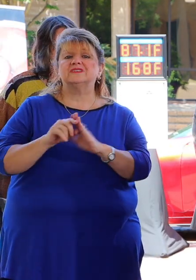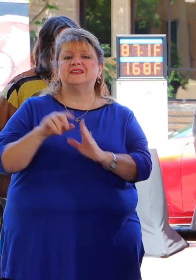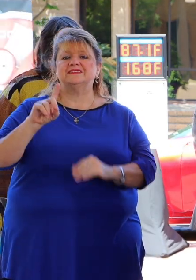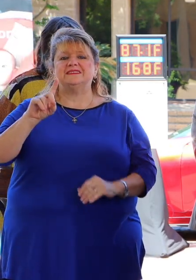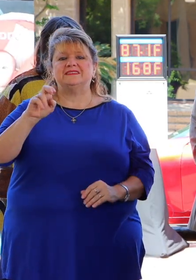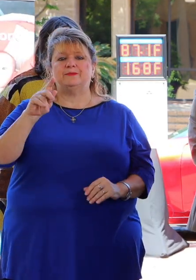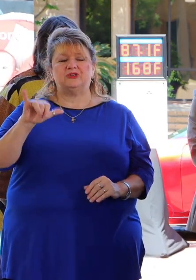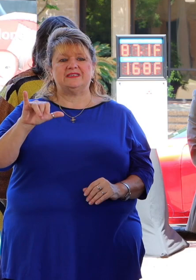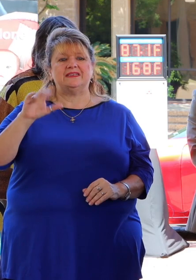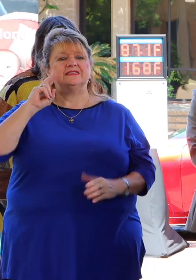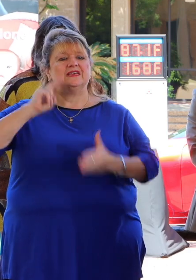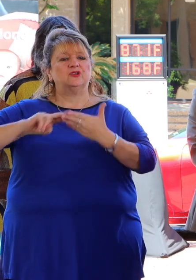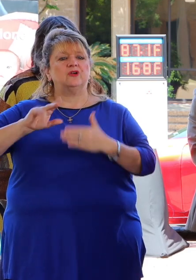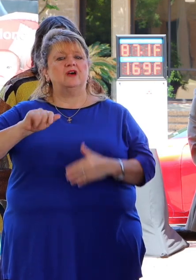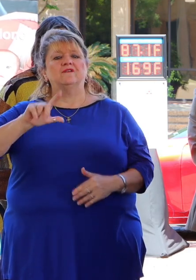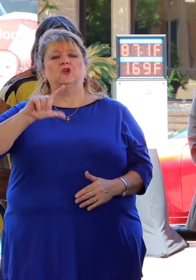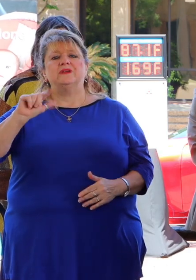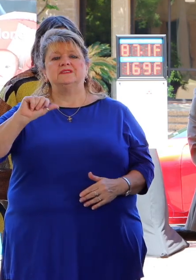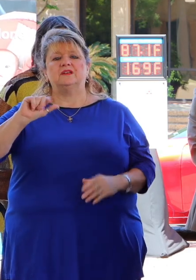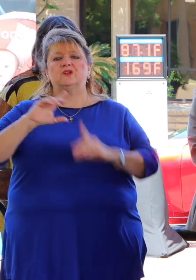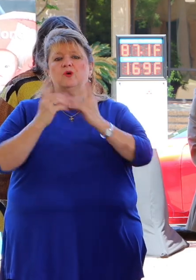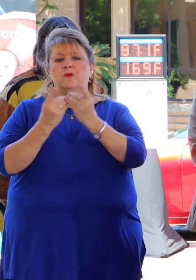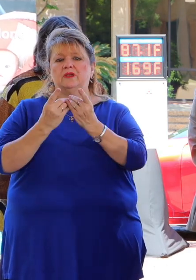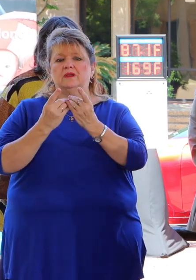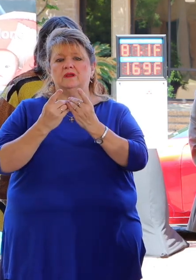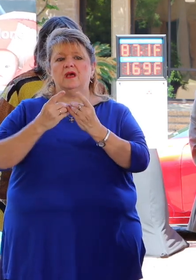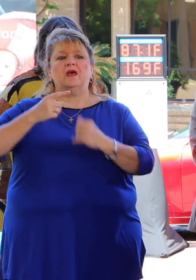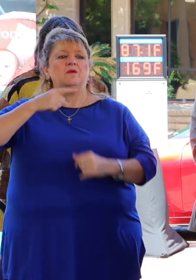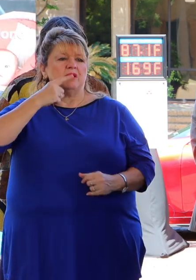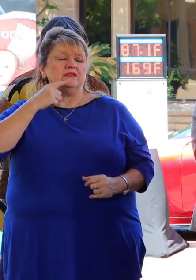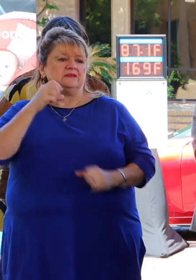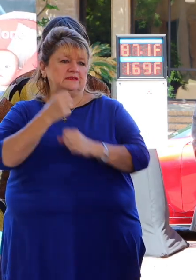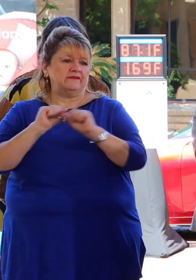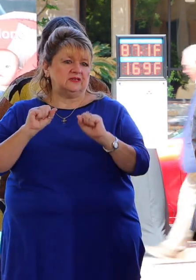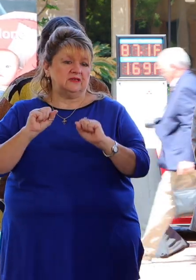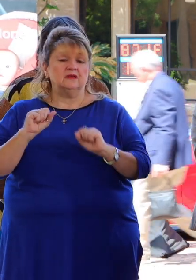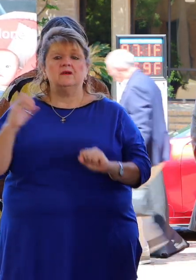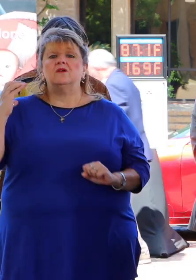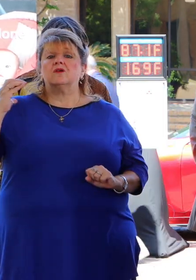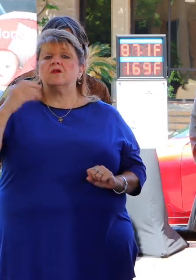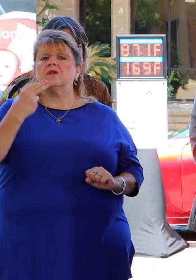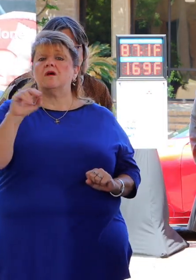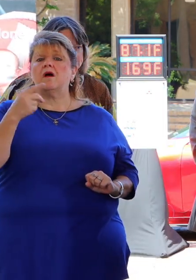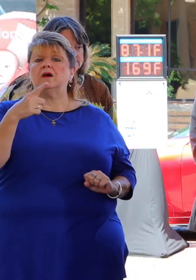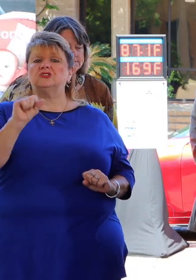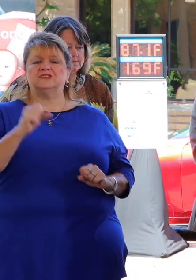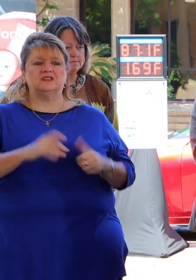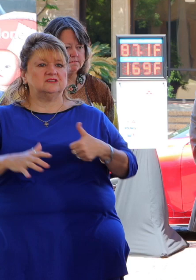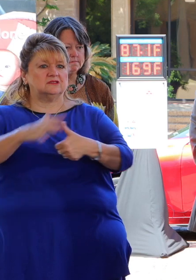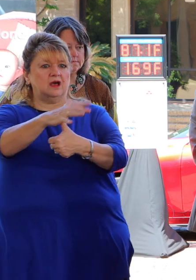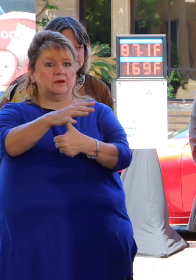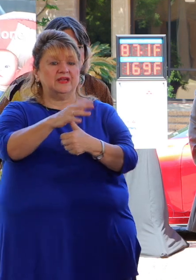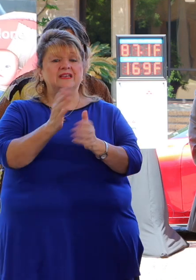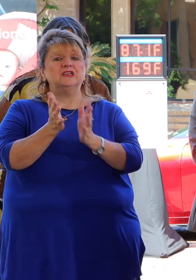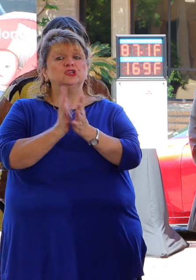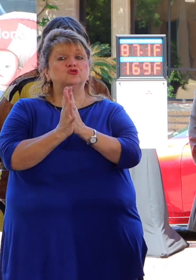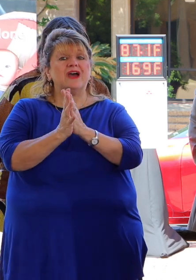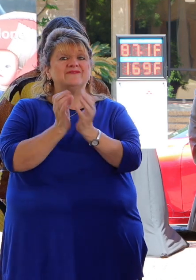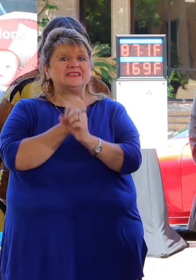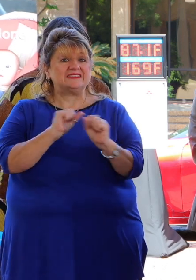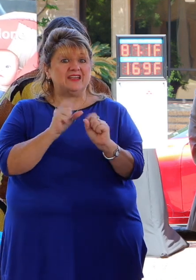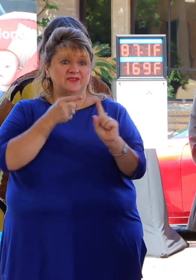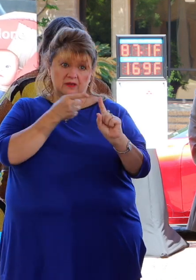Deputy Secretary of the Louisiana Department of Public Safety. Because Colonel Hodges prioritizes traffic safety in